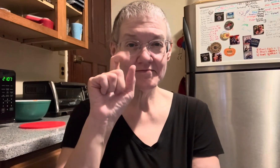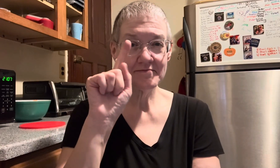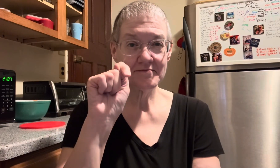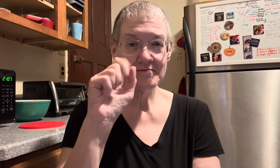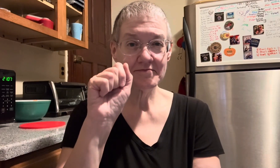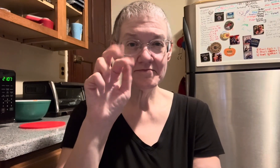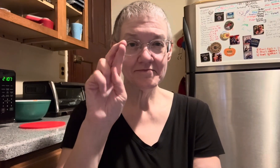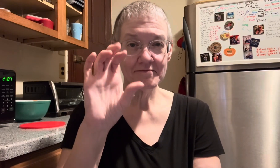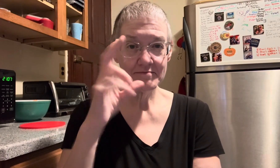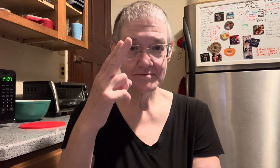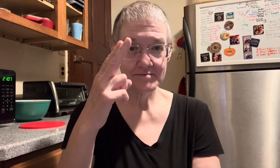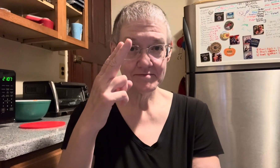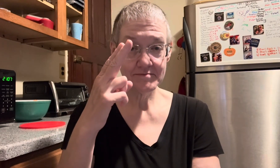and cornstarch.